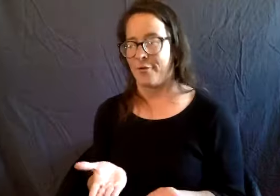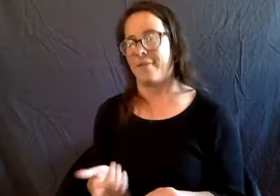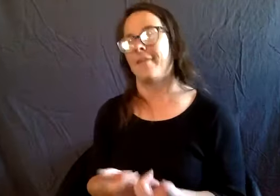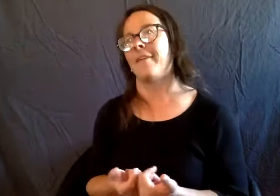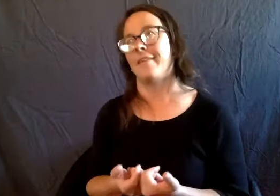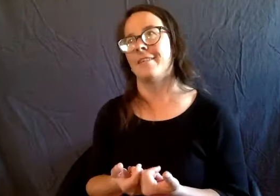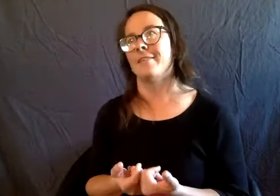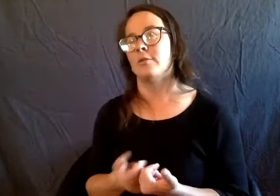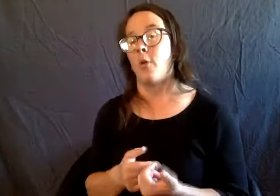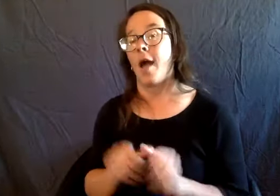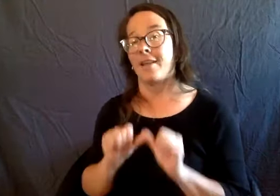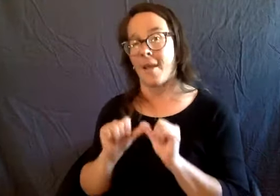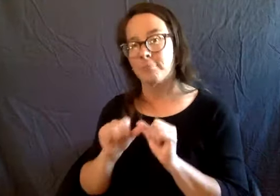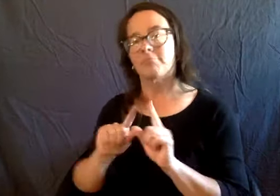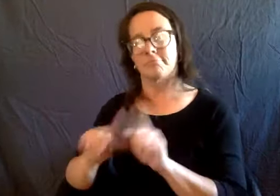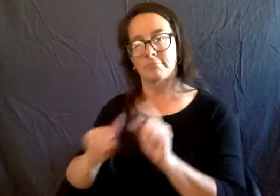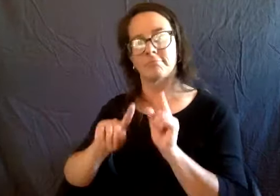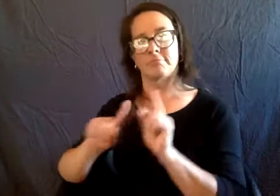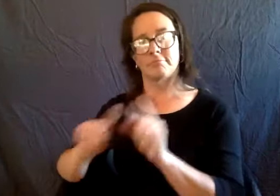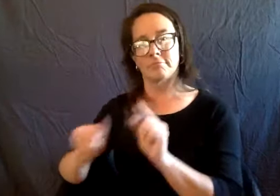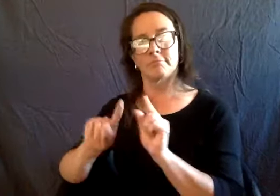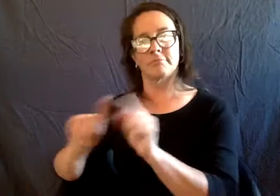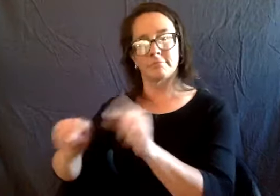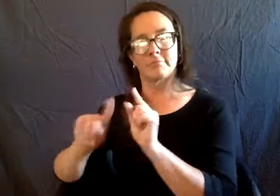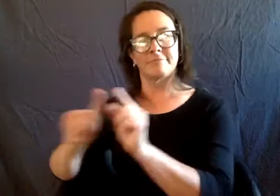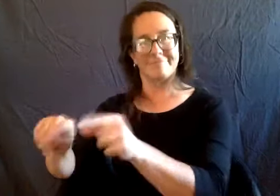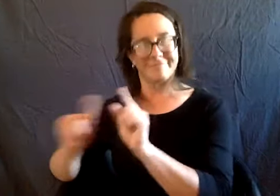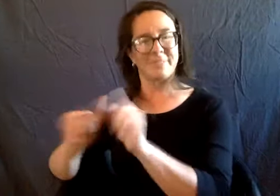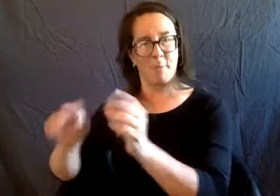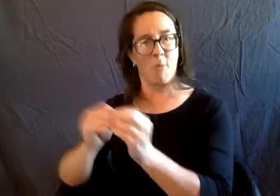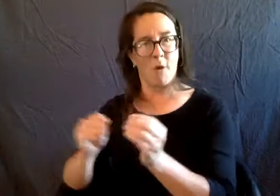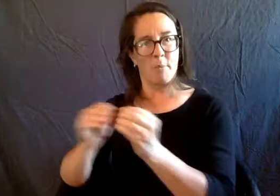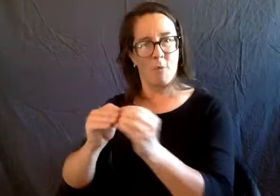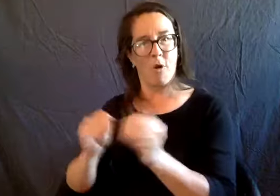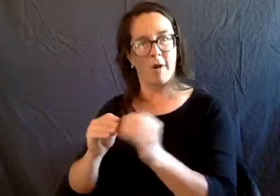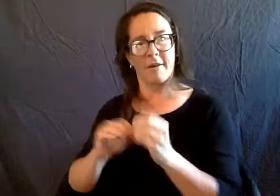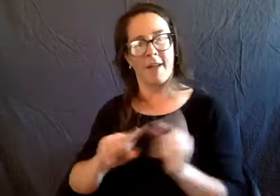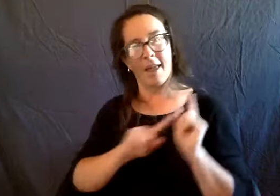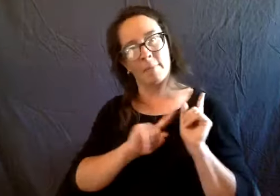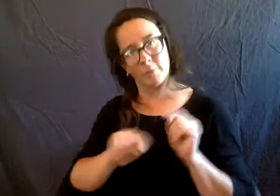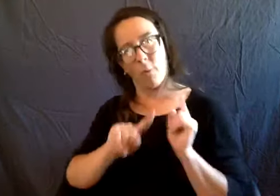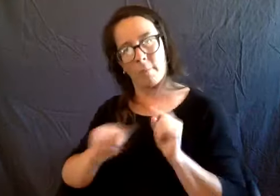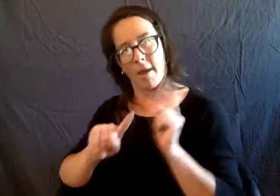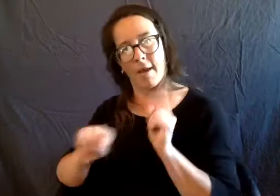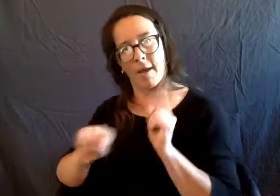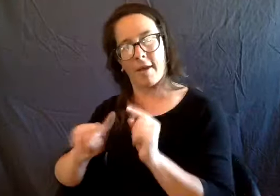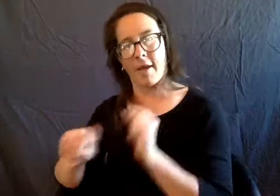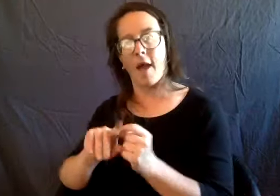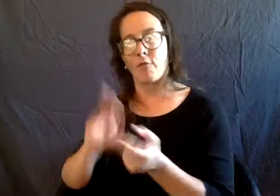and so I did keep coming back, and the more and more I kept coming back, the more I realized just how sick I